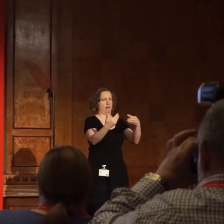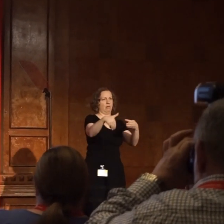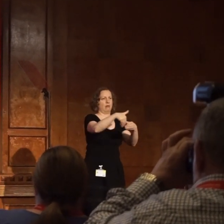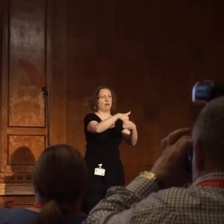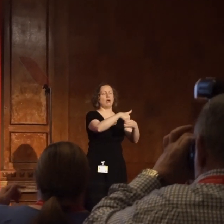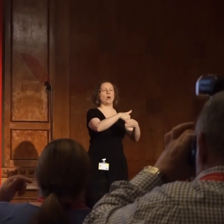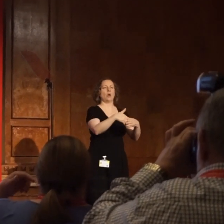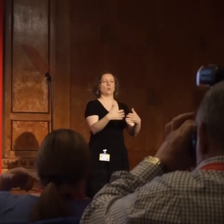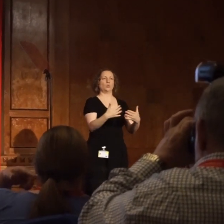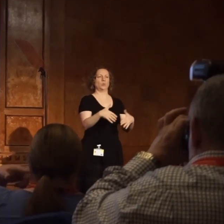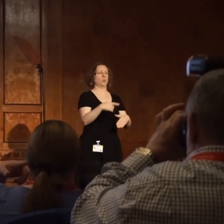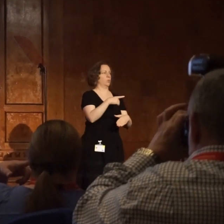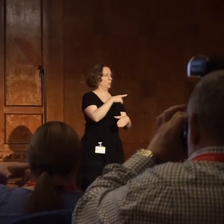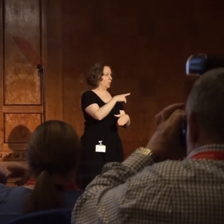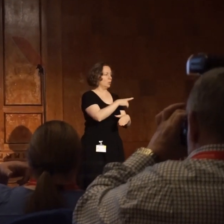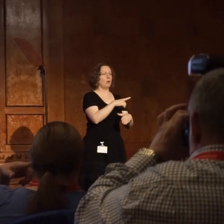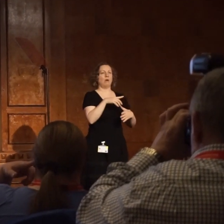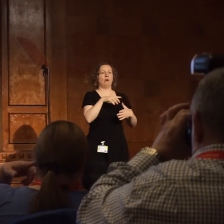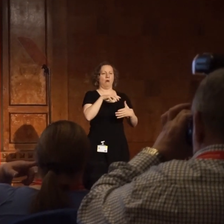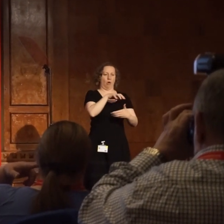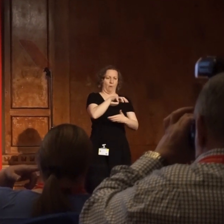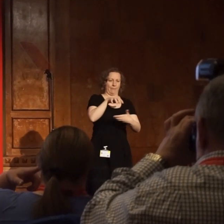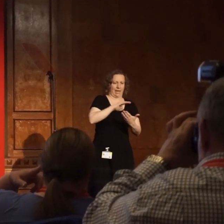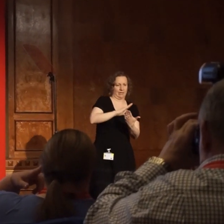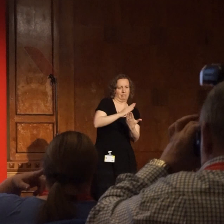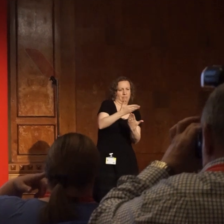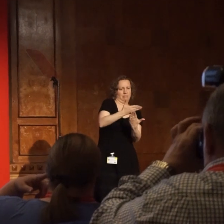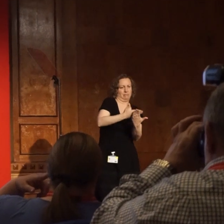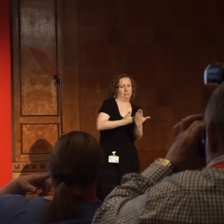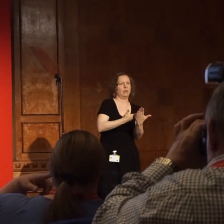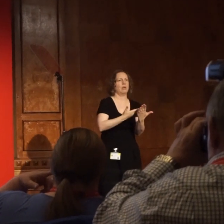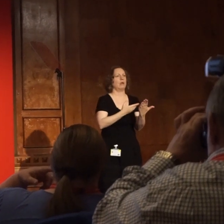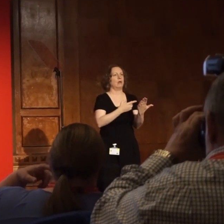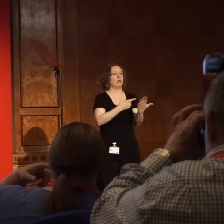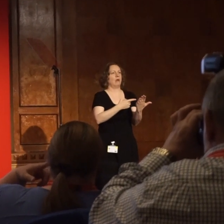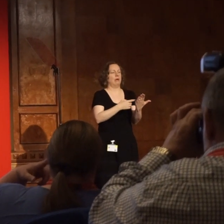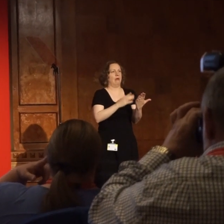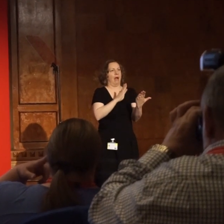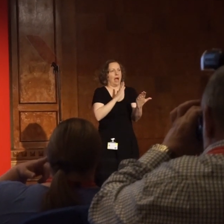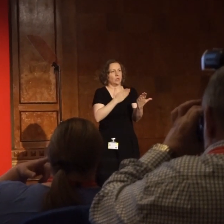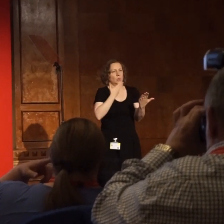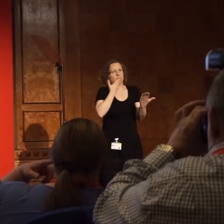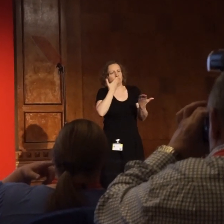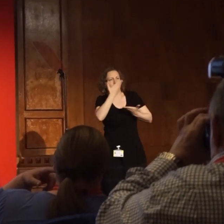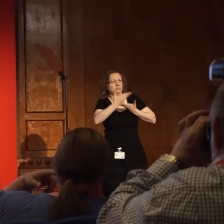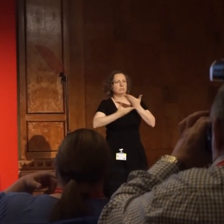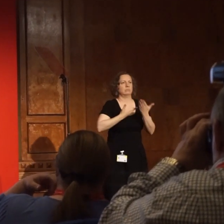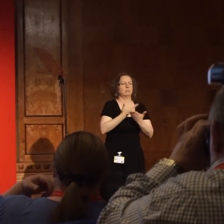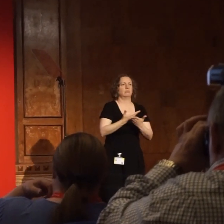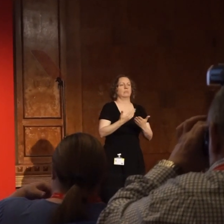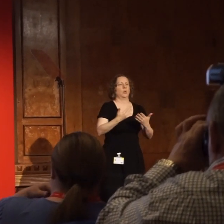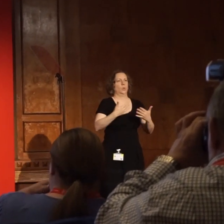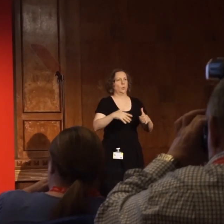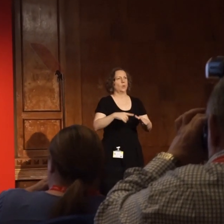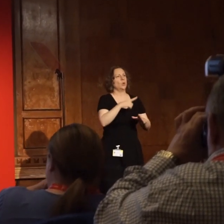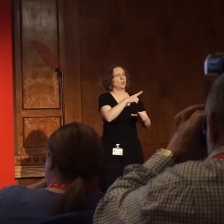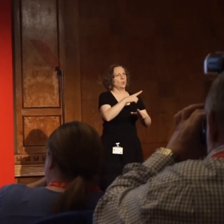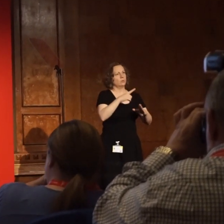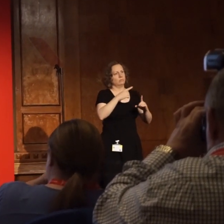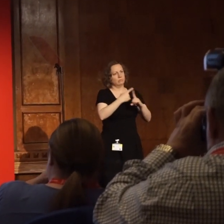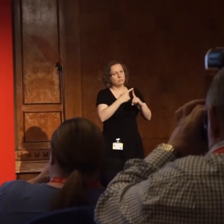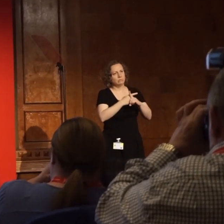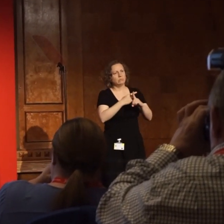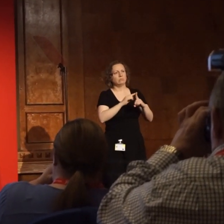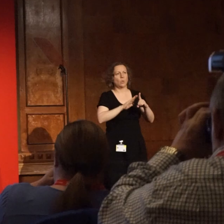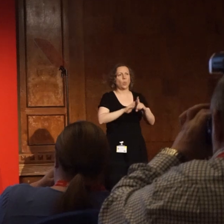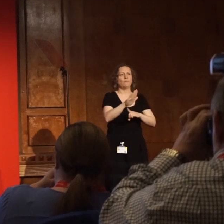got across a very complicated brief and are putting forward those strong arguments for a decent economic future for all